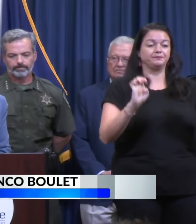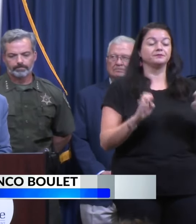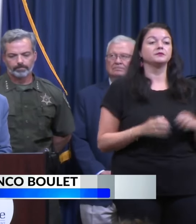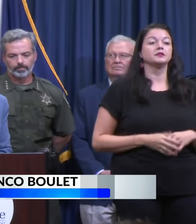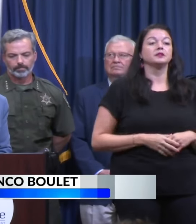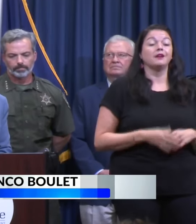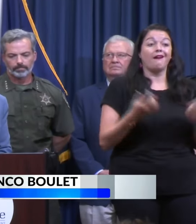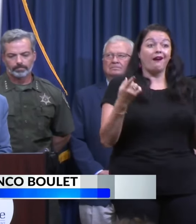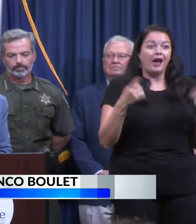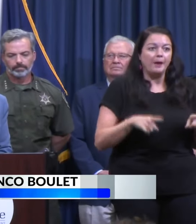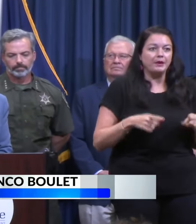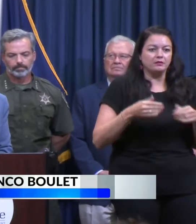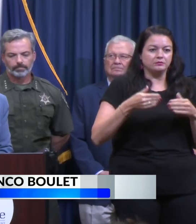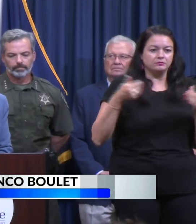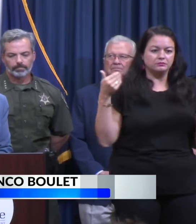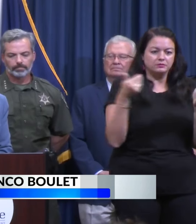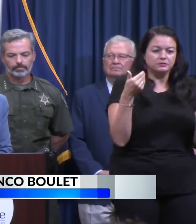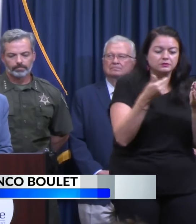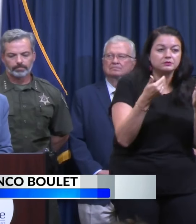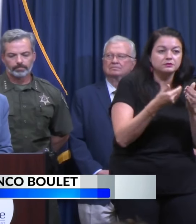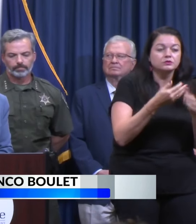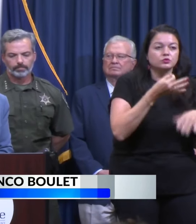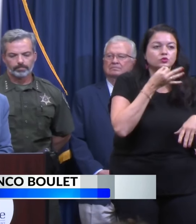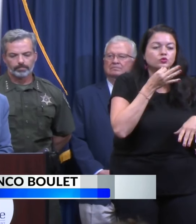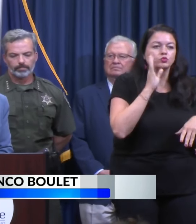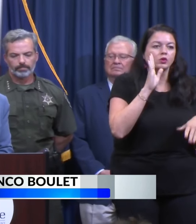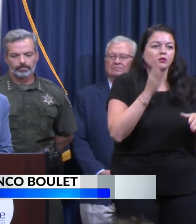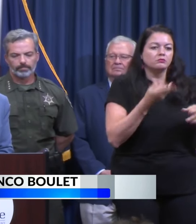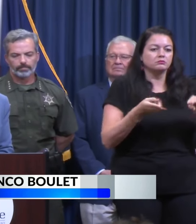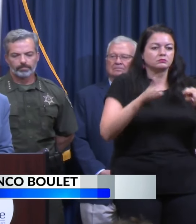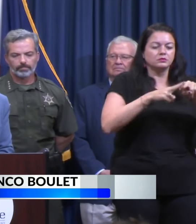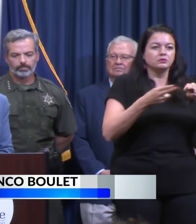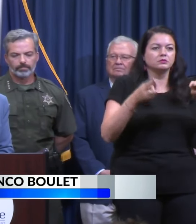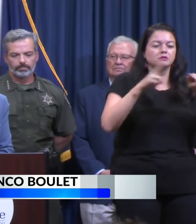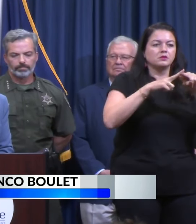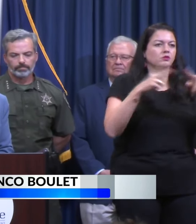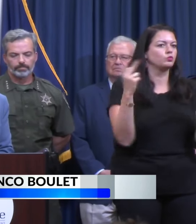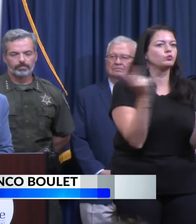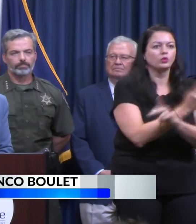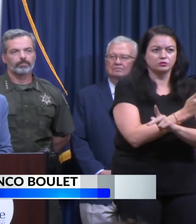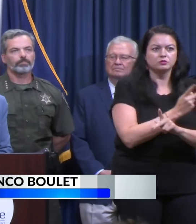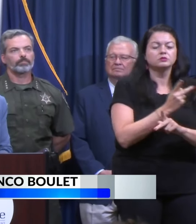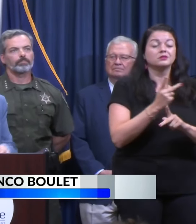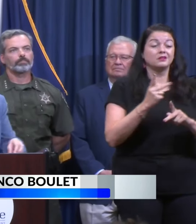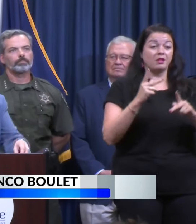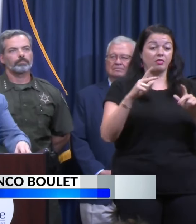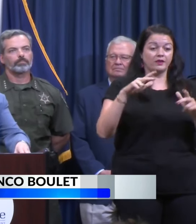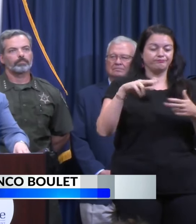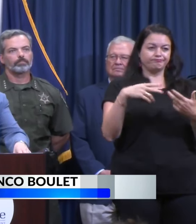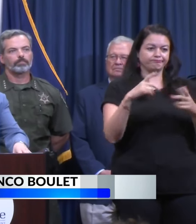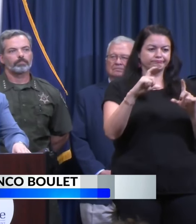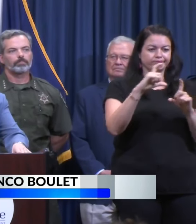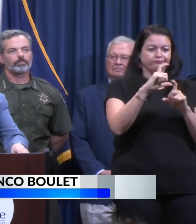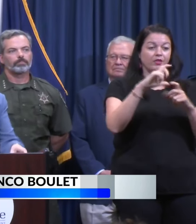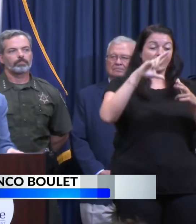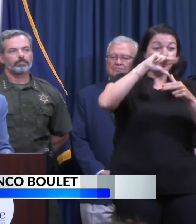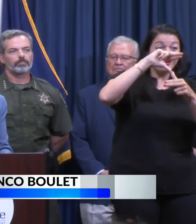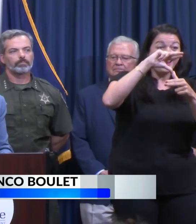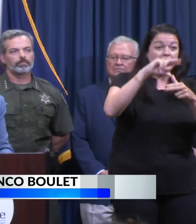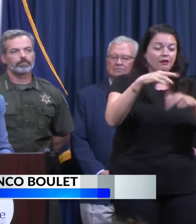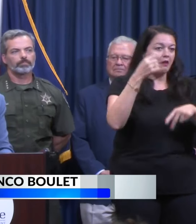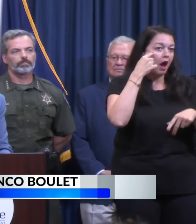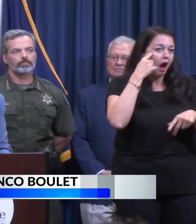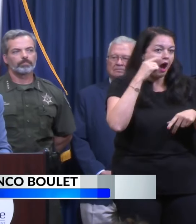next 12 to 24 hours, with a more defined eye starting to develop as we speak. Weather officials